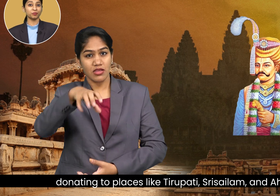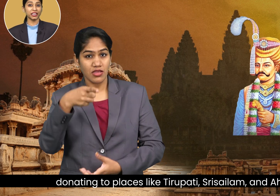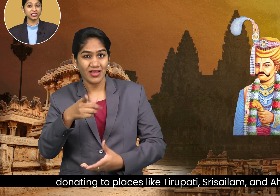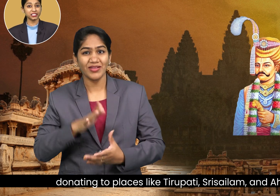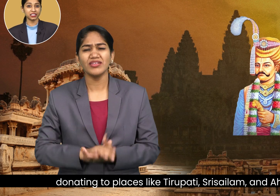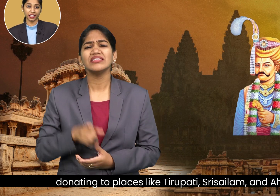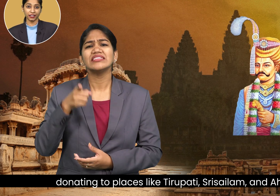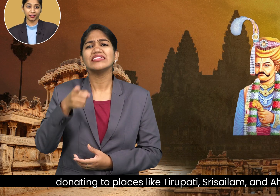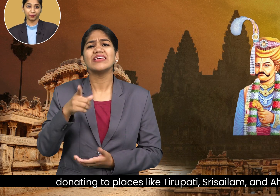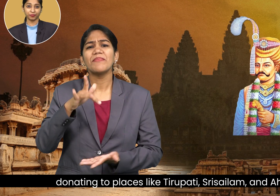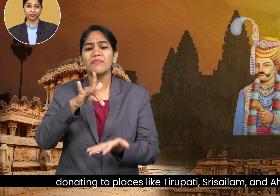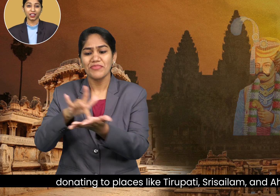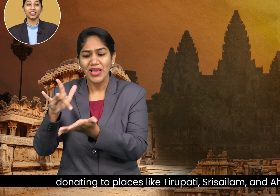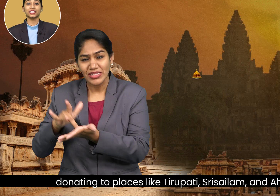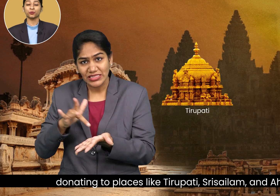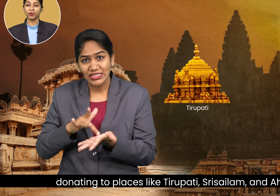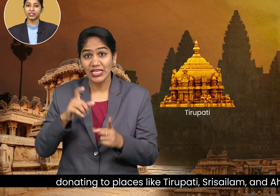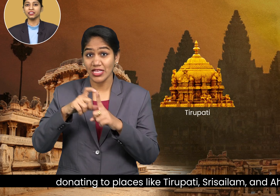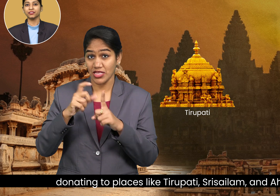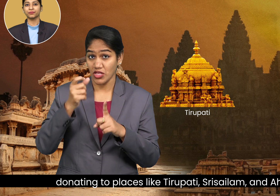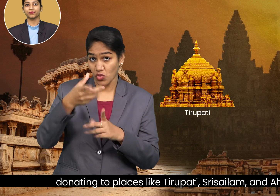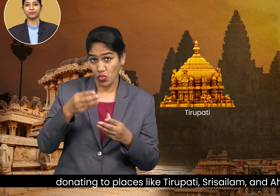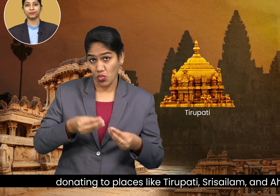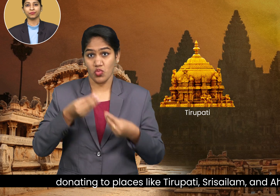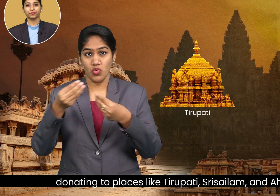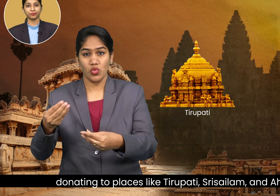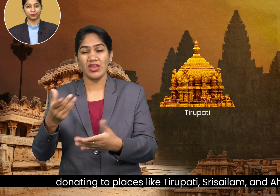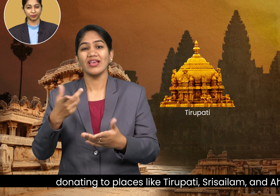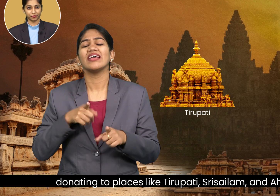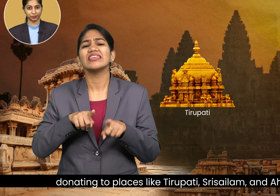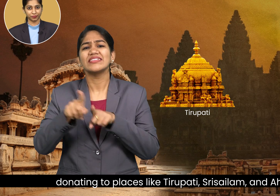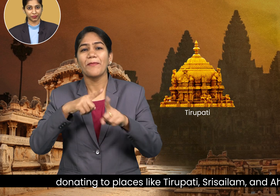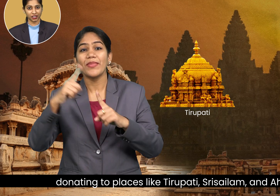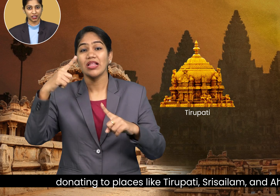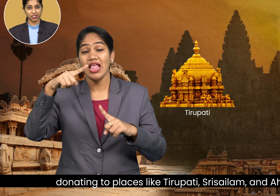donating to places like Tirupati,